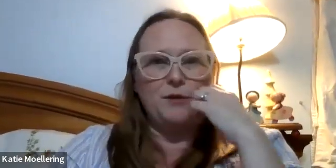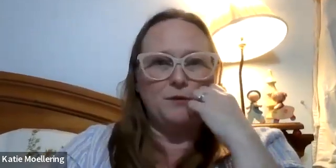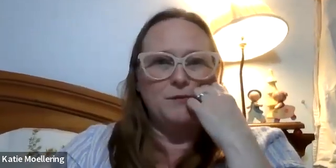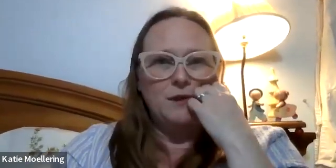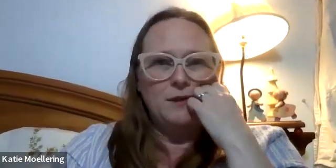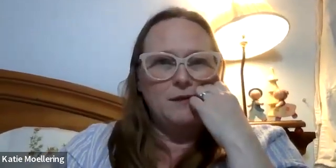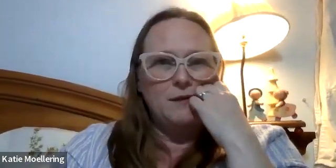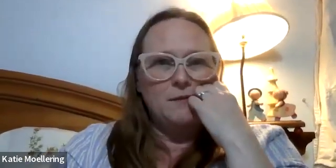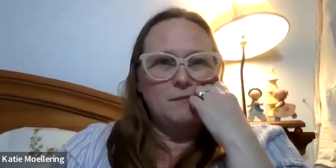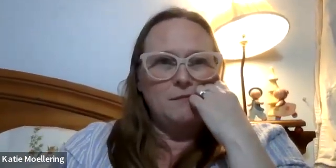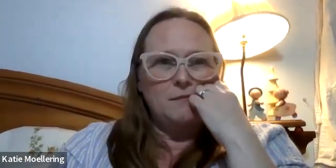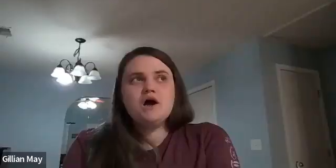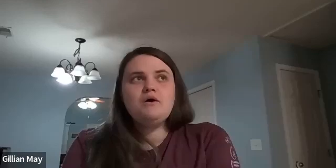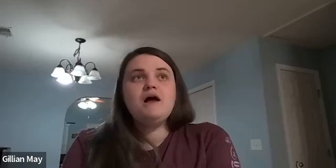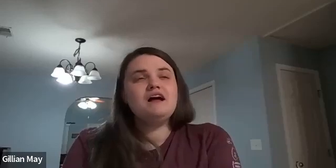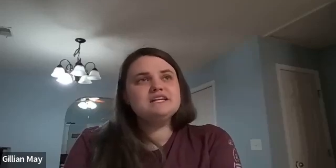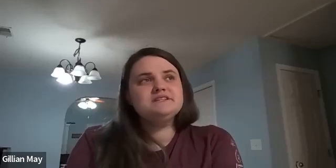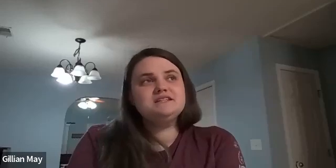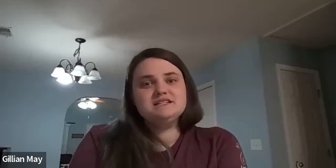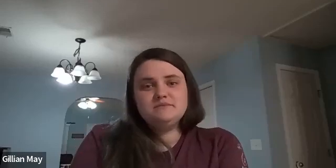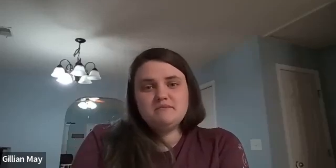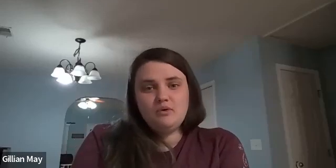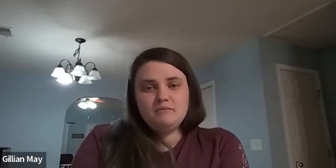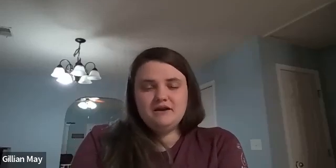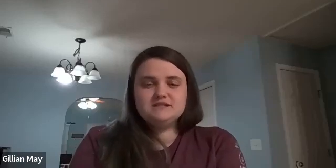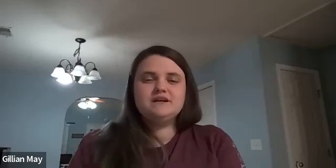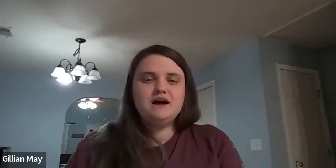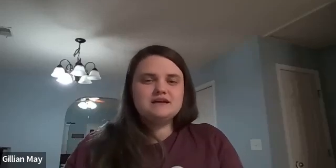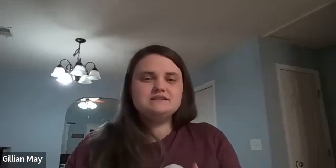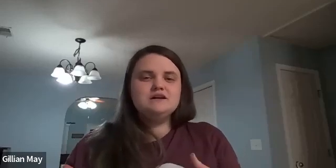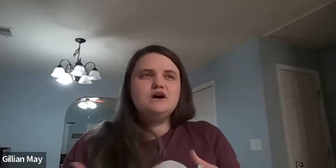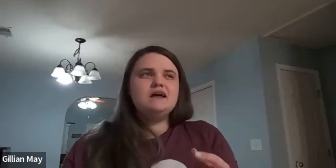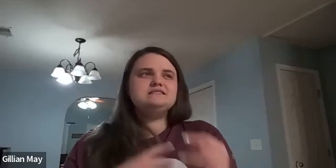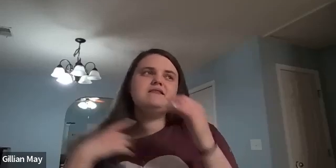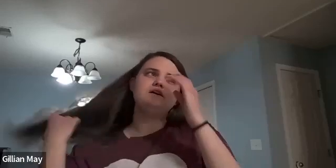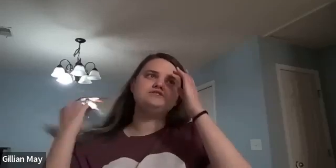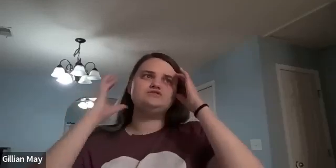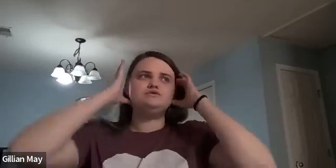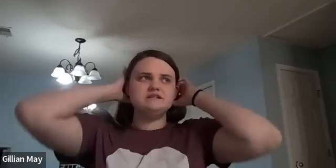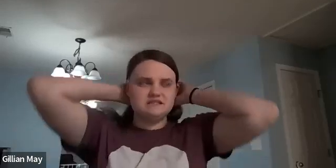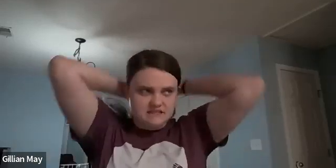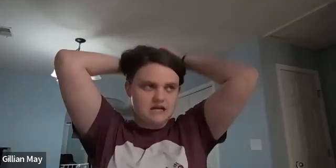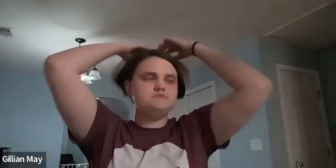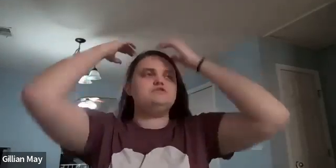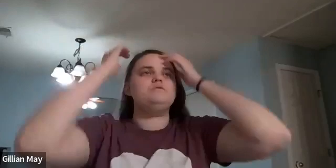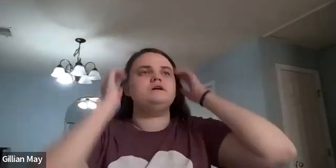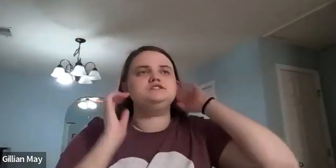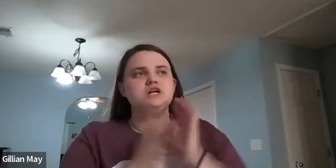through? So a lot of times that does depend more on parents, because it's not like our school is a set up school where it's